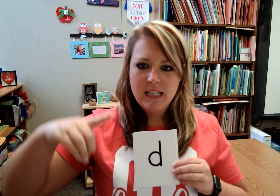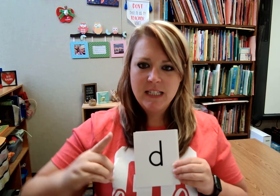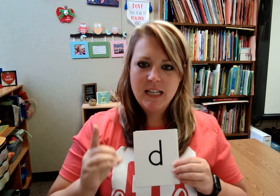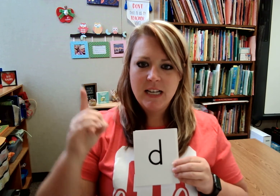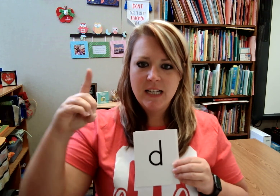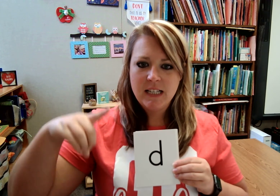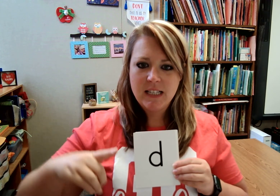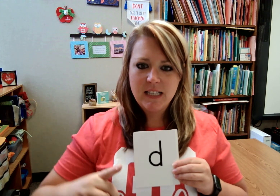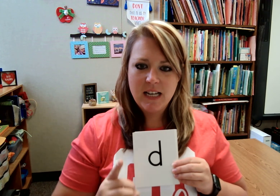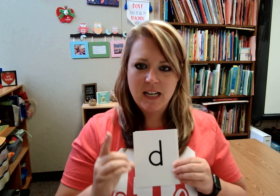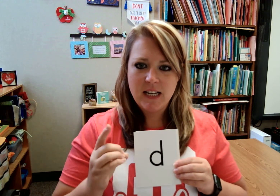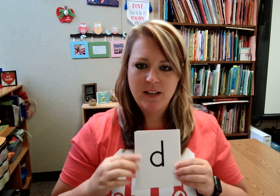D, D.